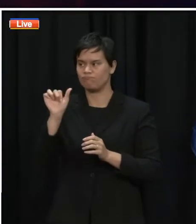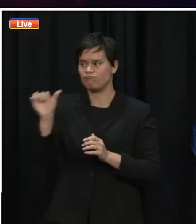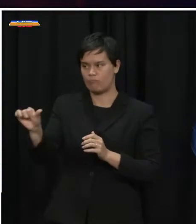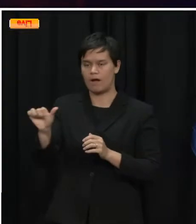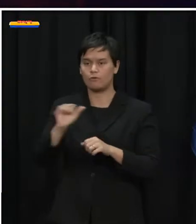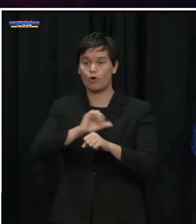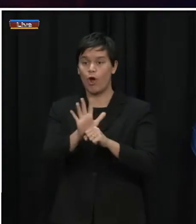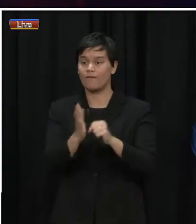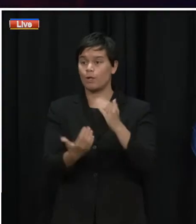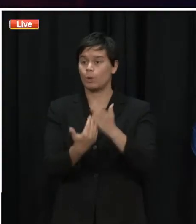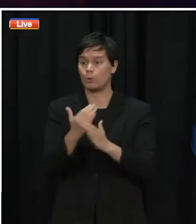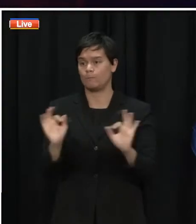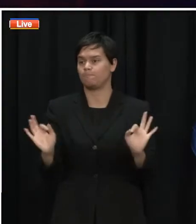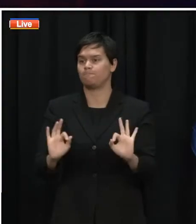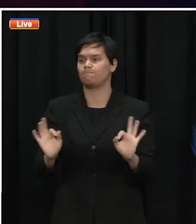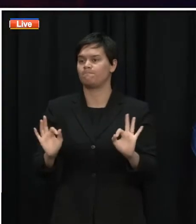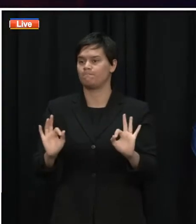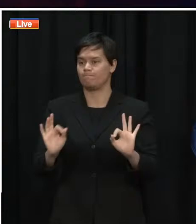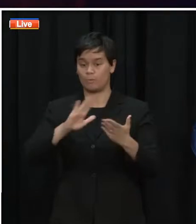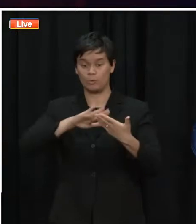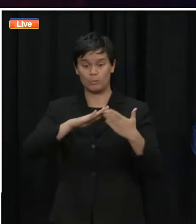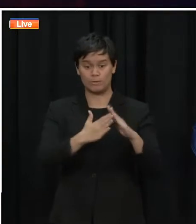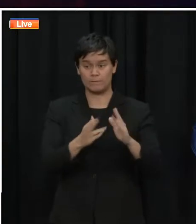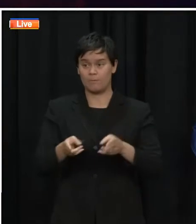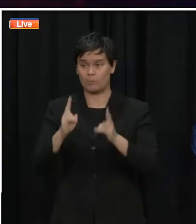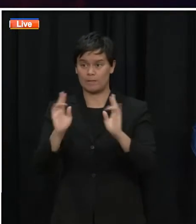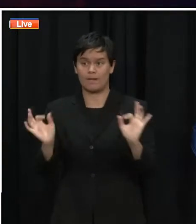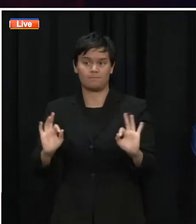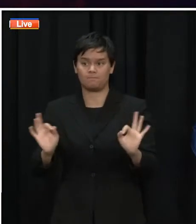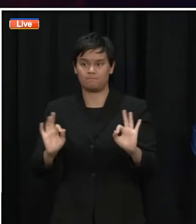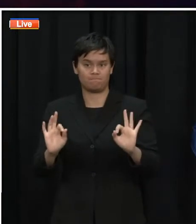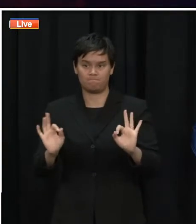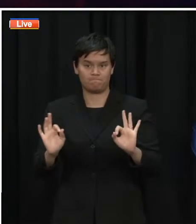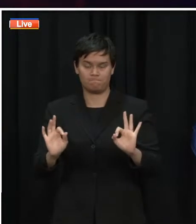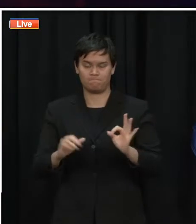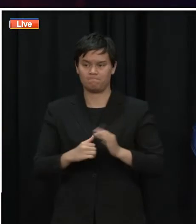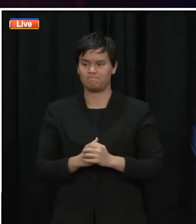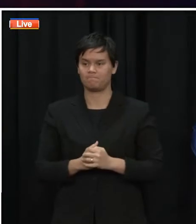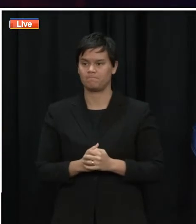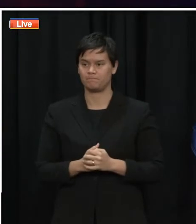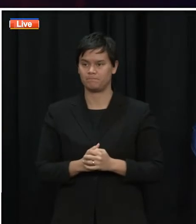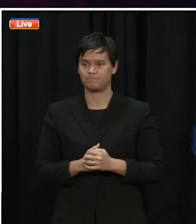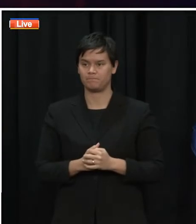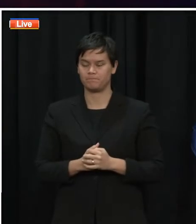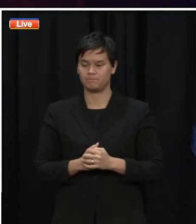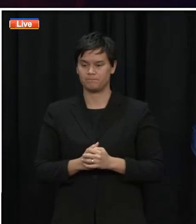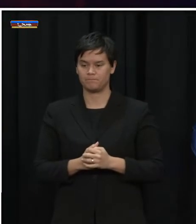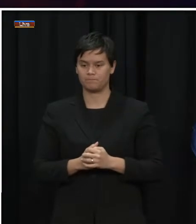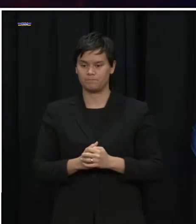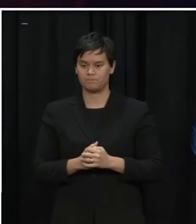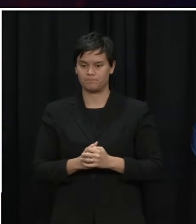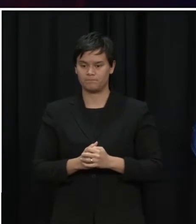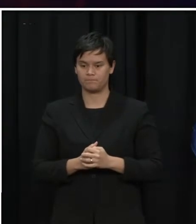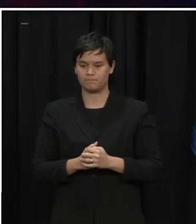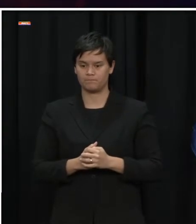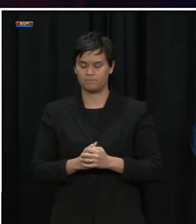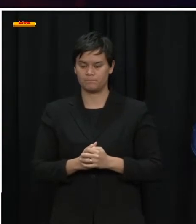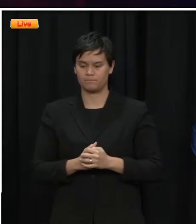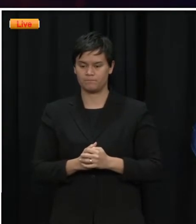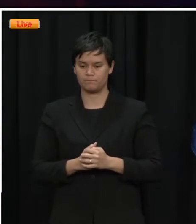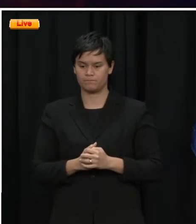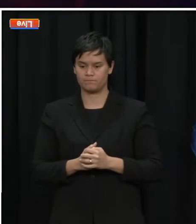in the community to report at this point, and we had no cases in managed isolation identified in the last 24